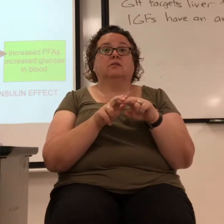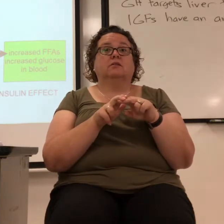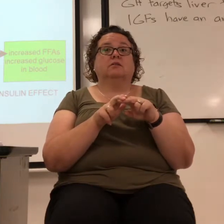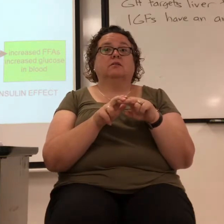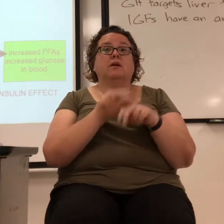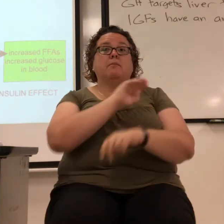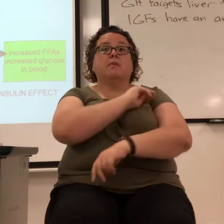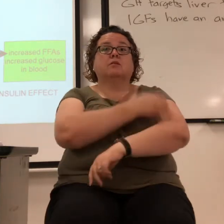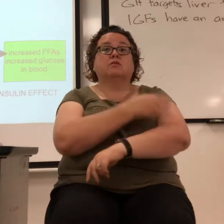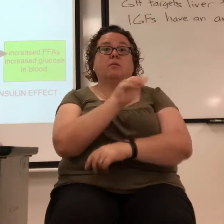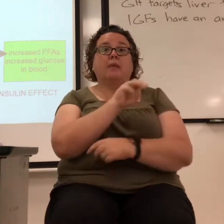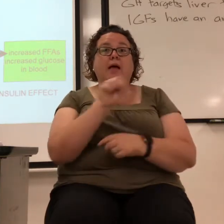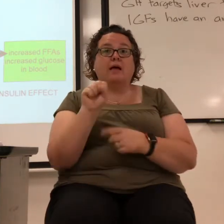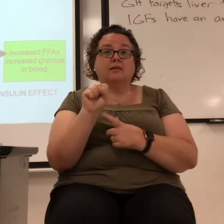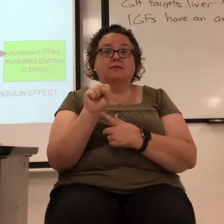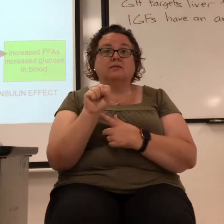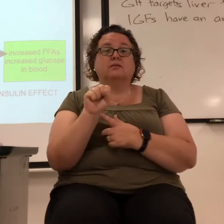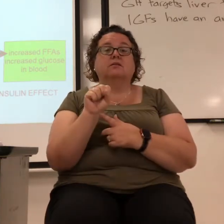muscle mass,